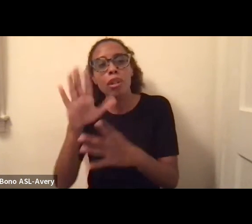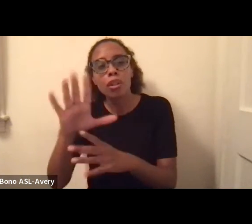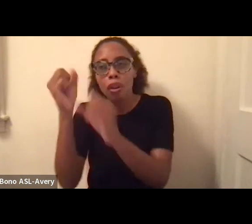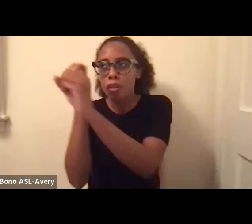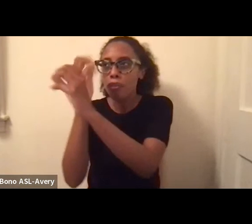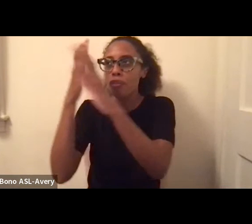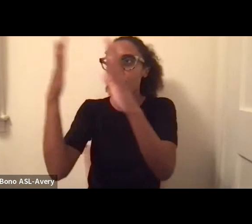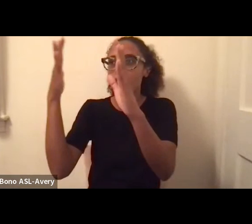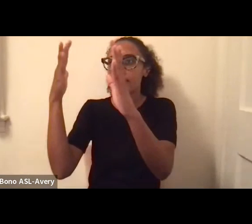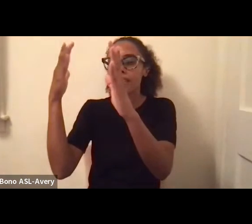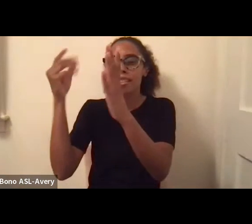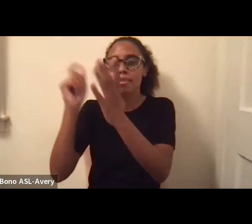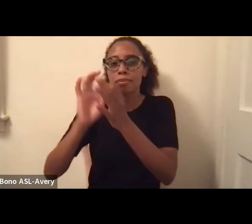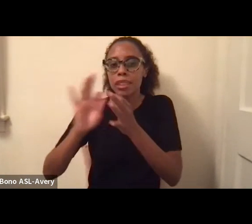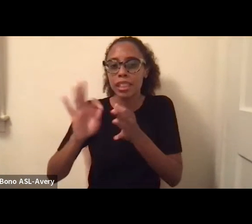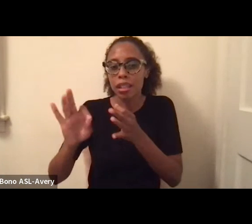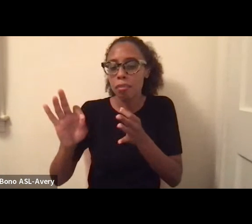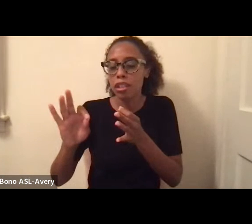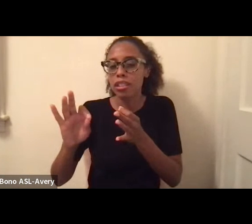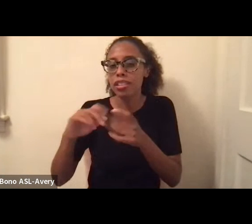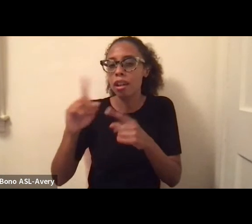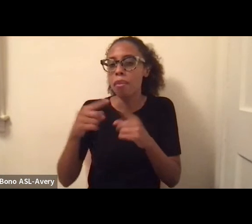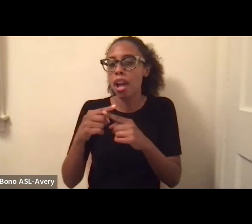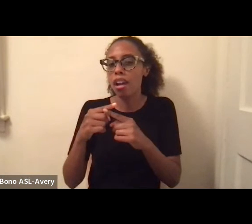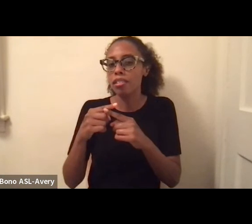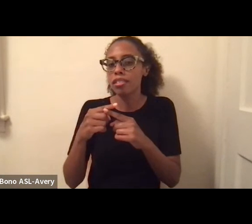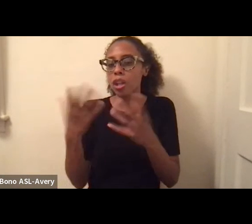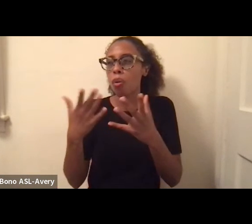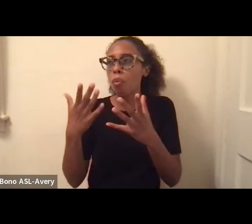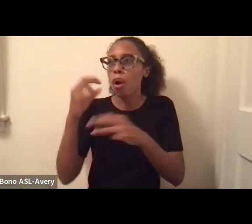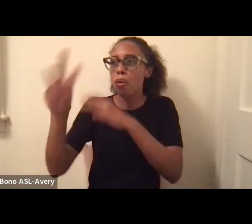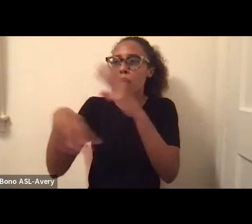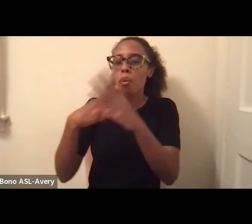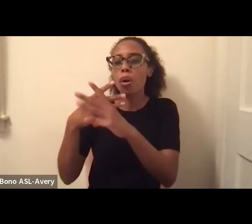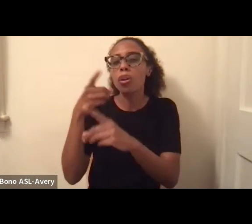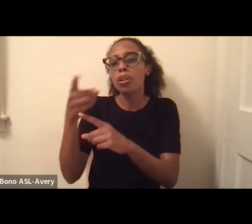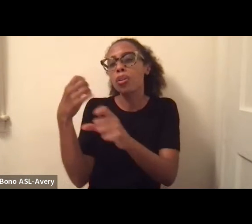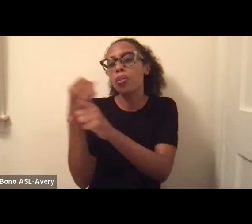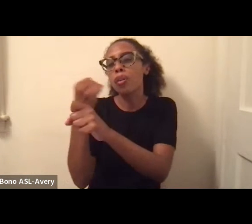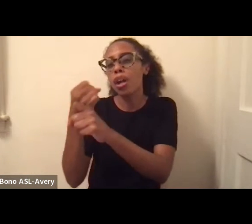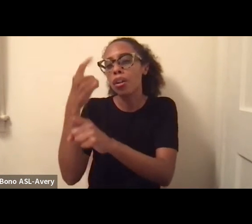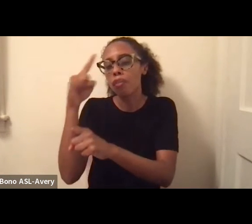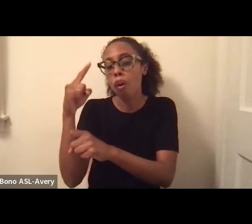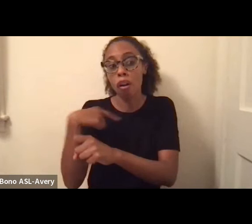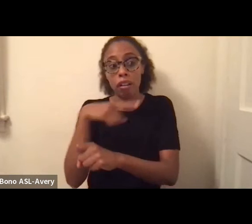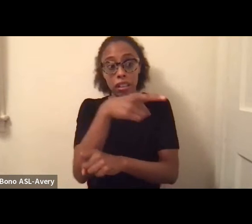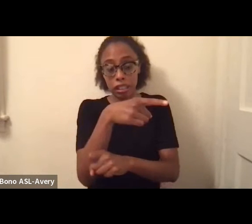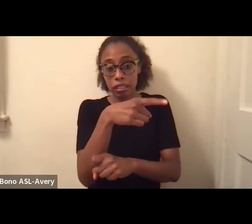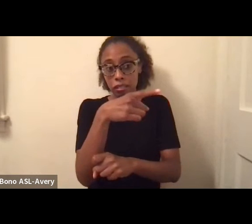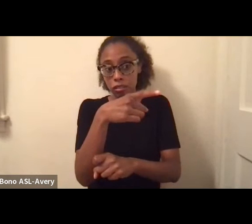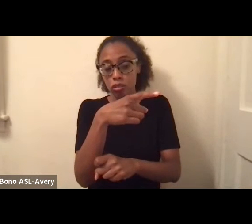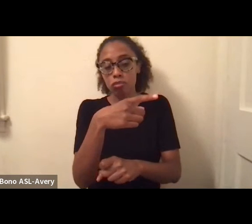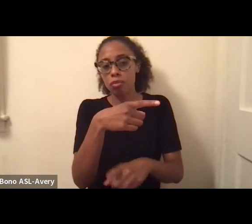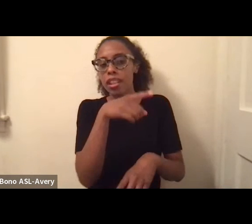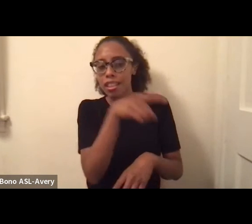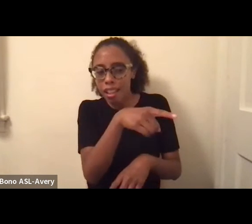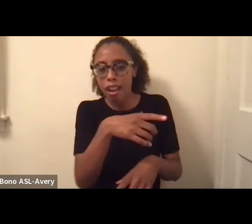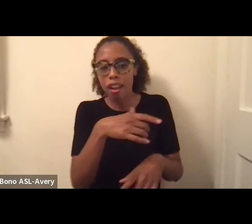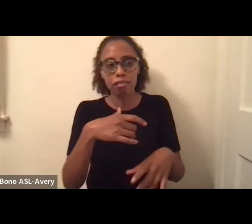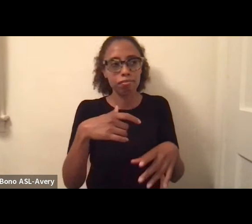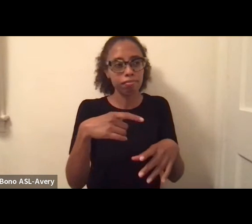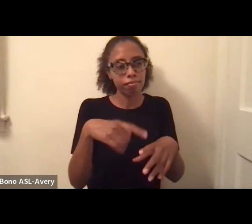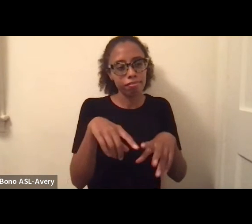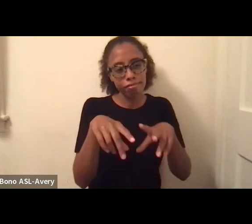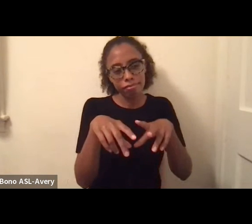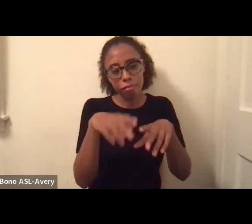are we fighting for? Is they're plotting and planning. We're not just resisting, we are resisting, and we're